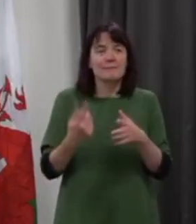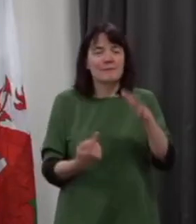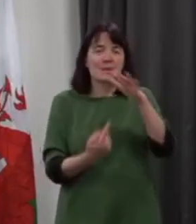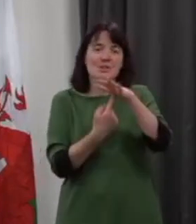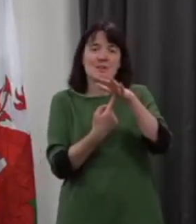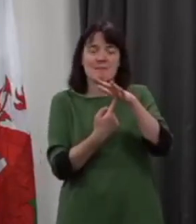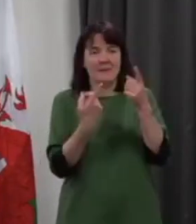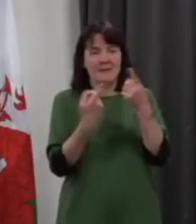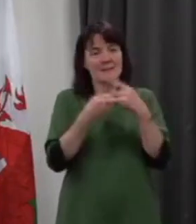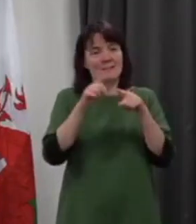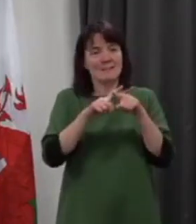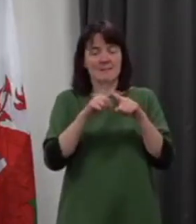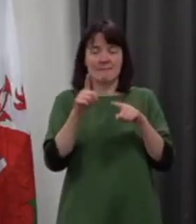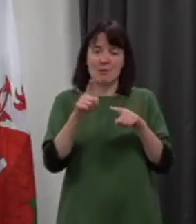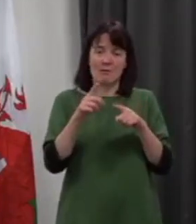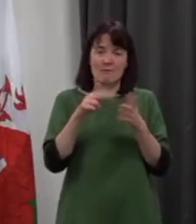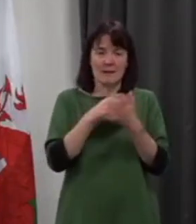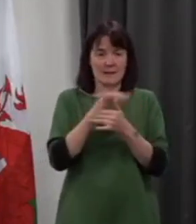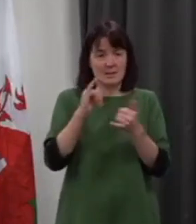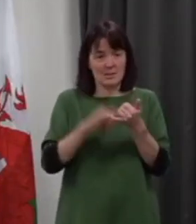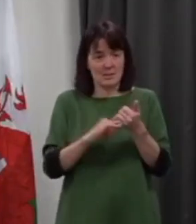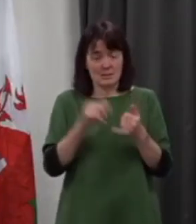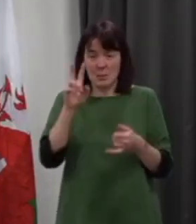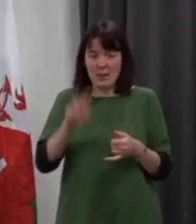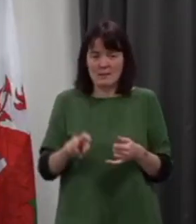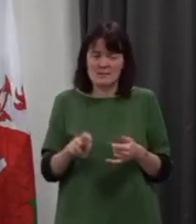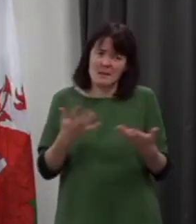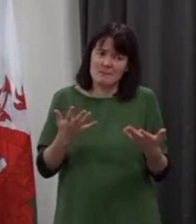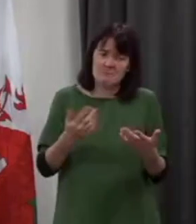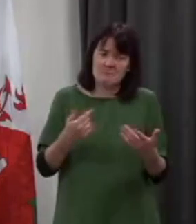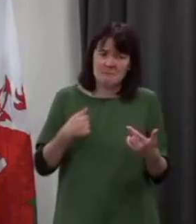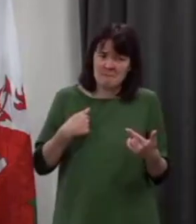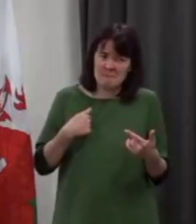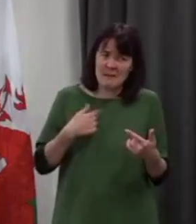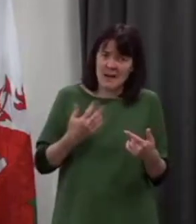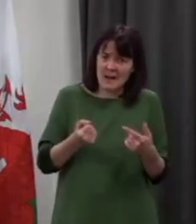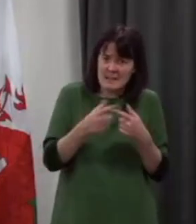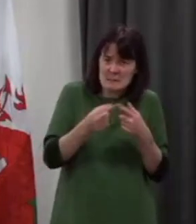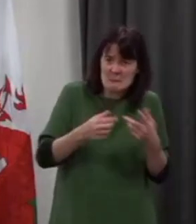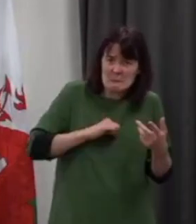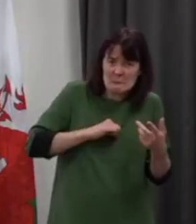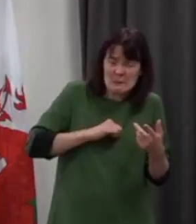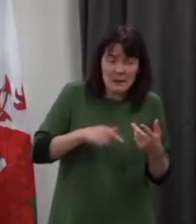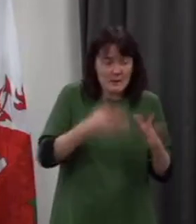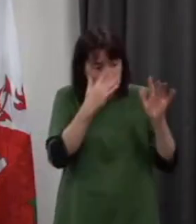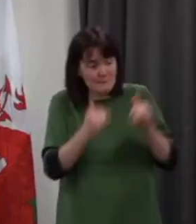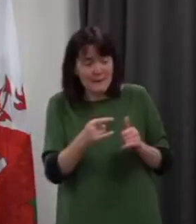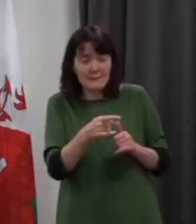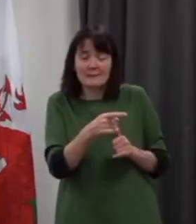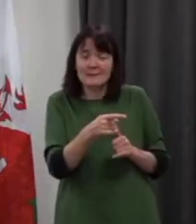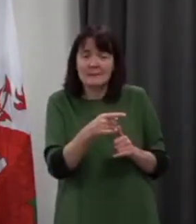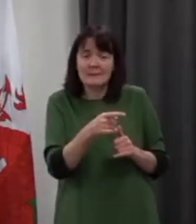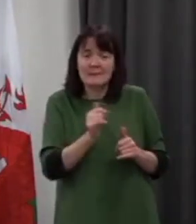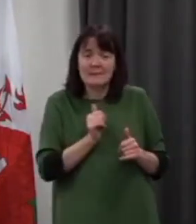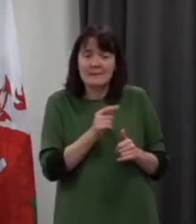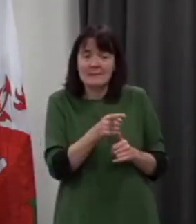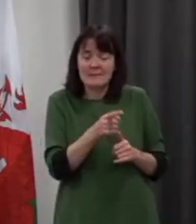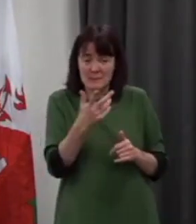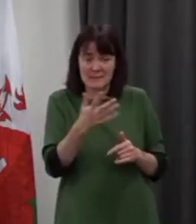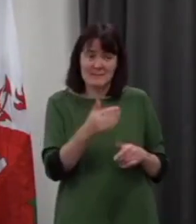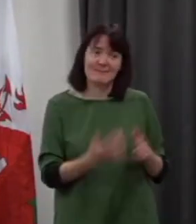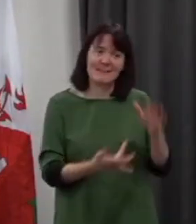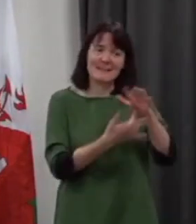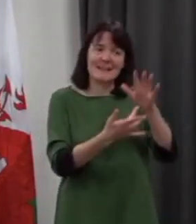I was in, I would expect him to be tested to return to work. He is obviously in a peculiar leadership position within this crisis.